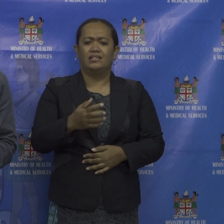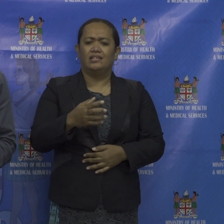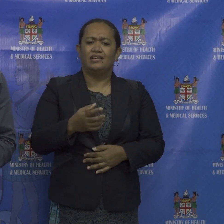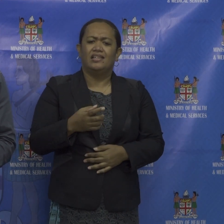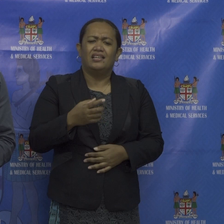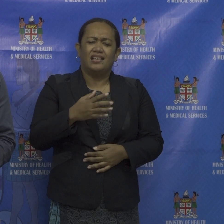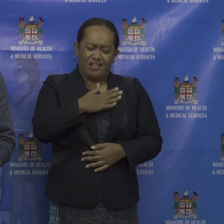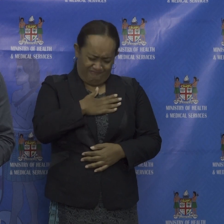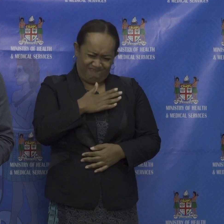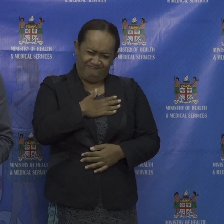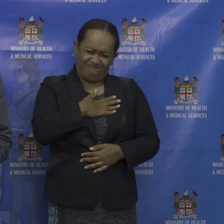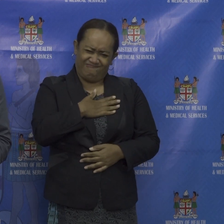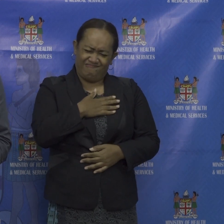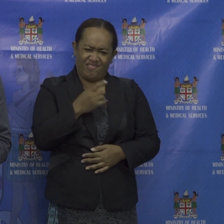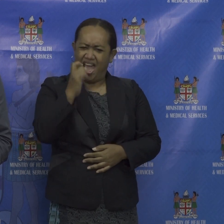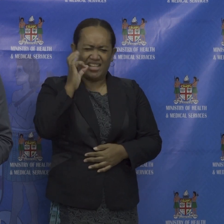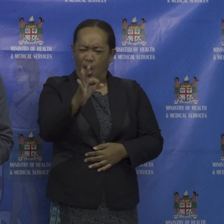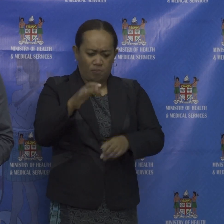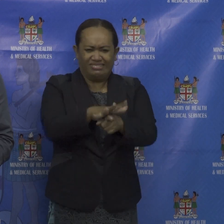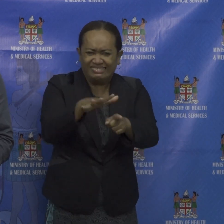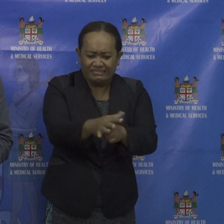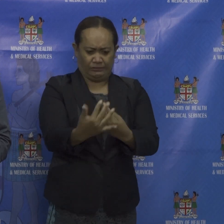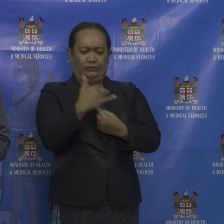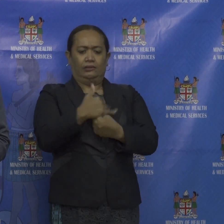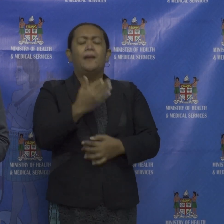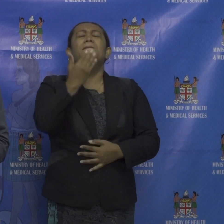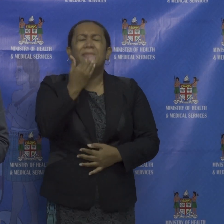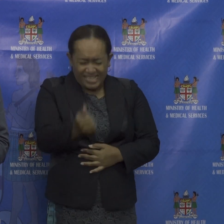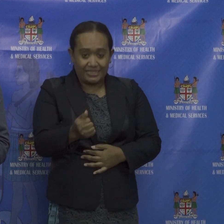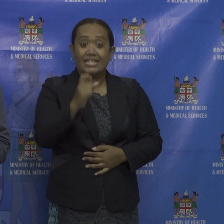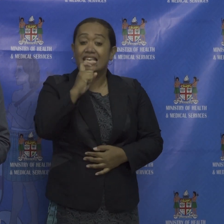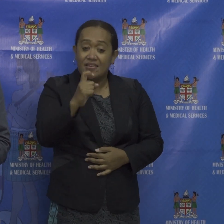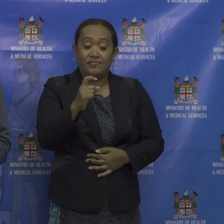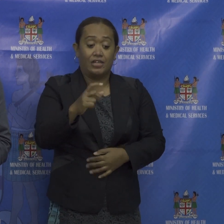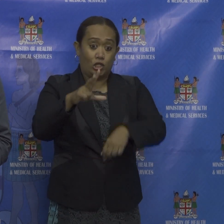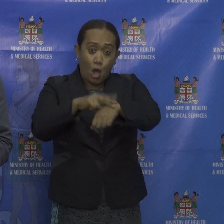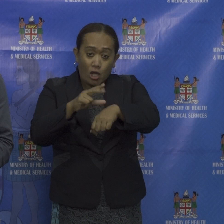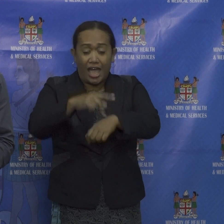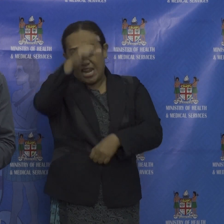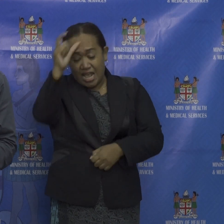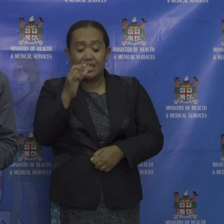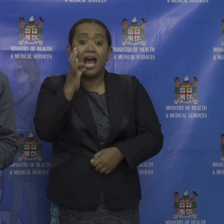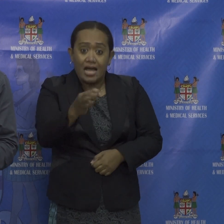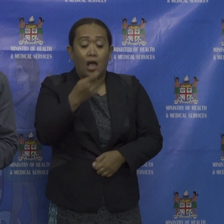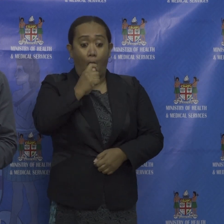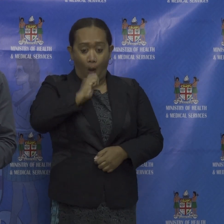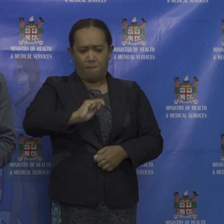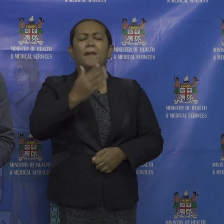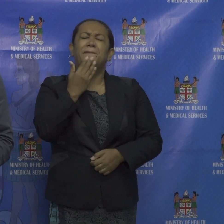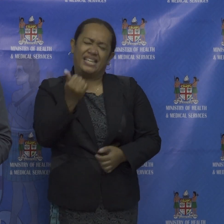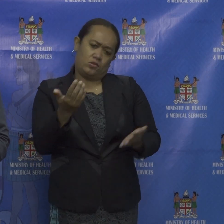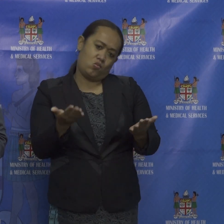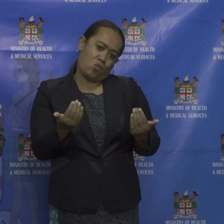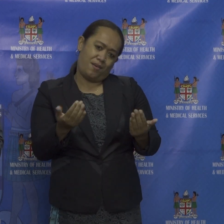the public, once again, to agree to be tested if there is even a small chance you may have been exposed to the virus,